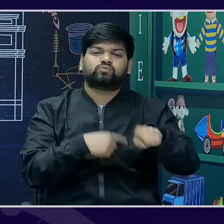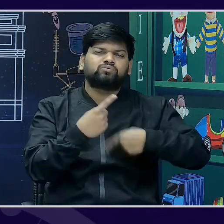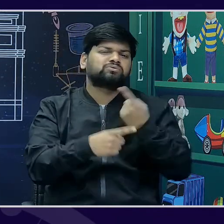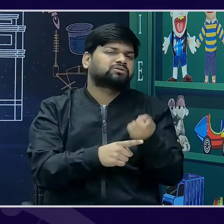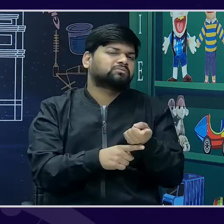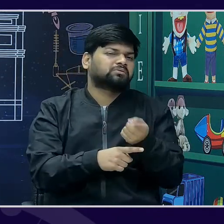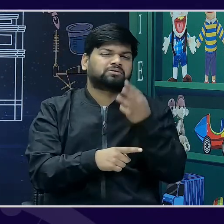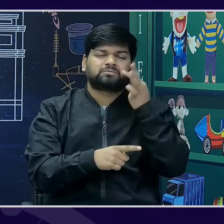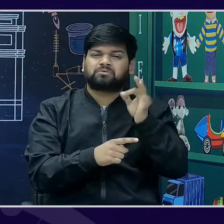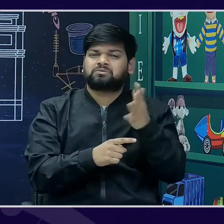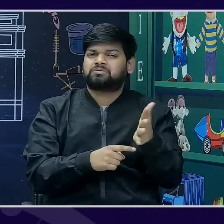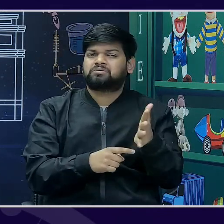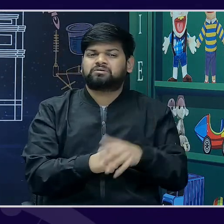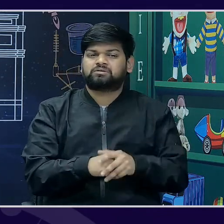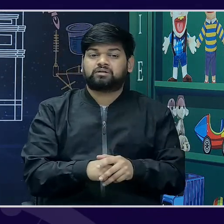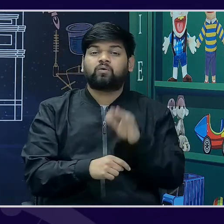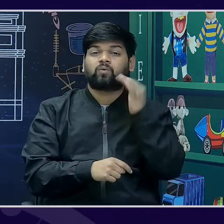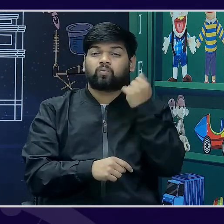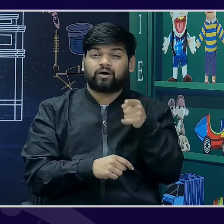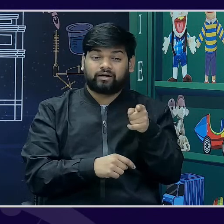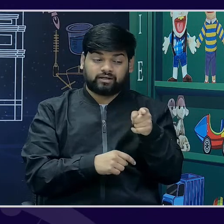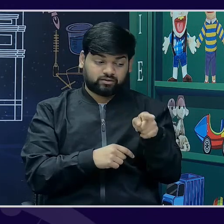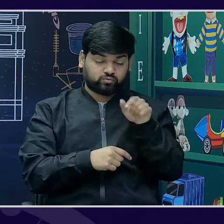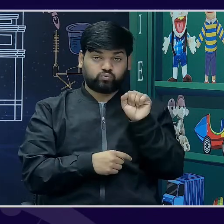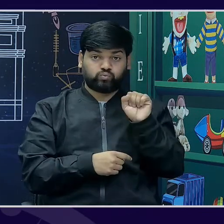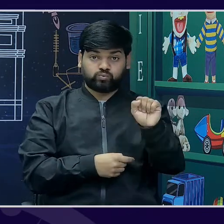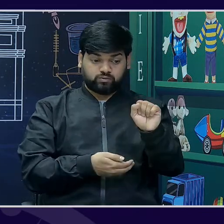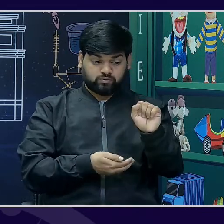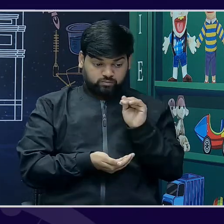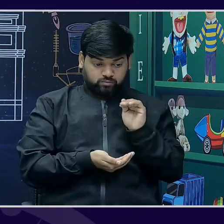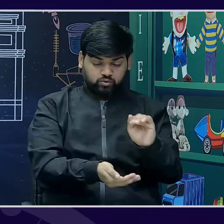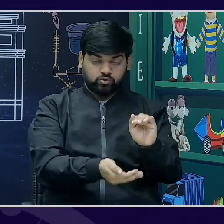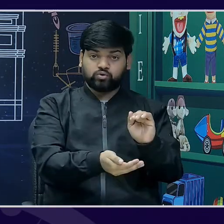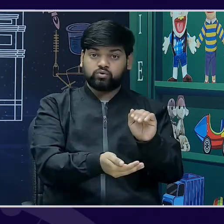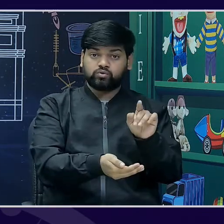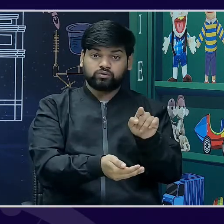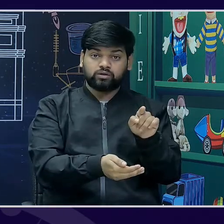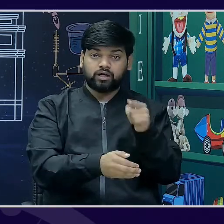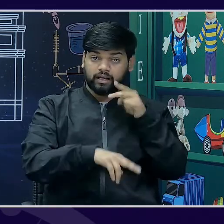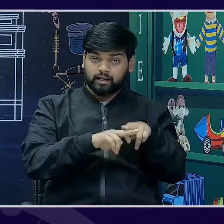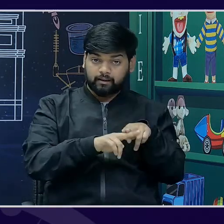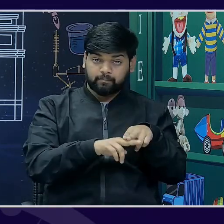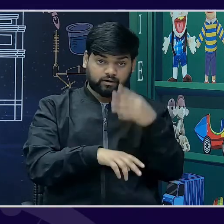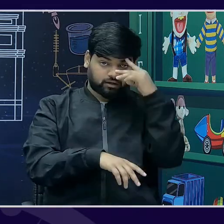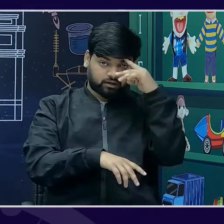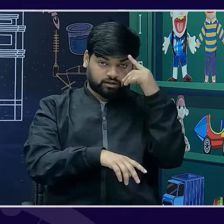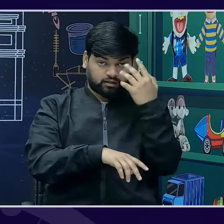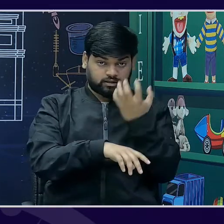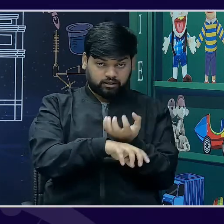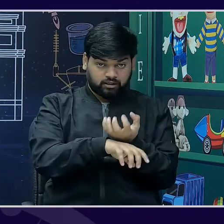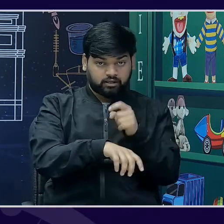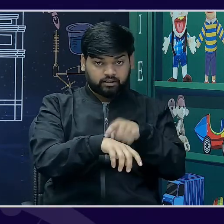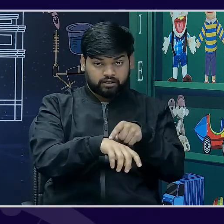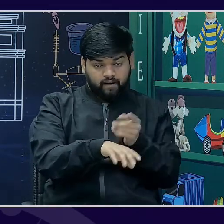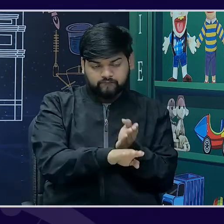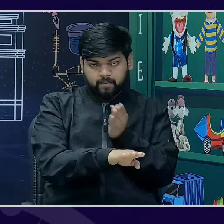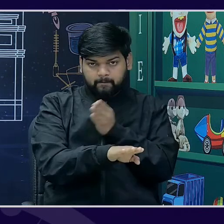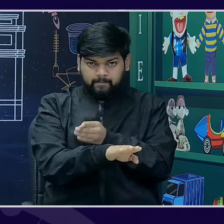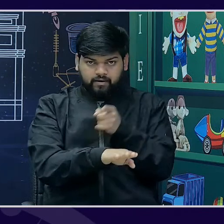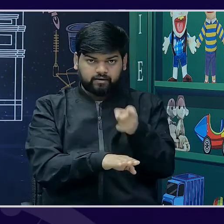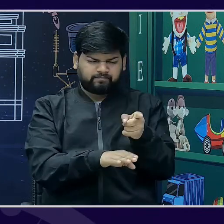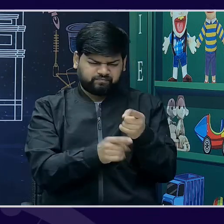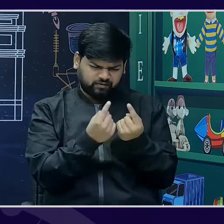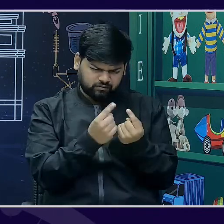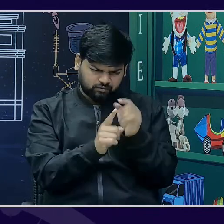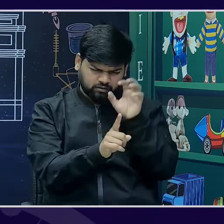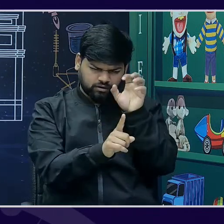to develop his language. Only then the child will be able to speak. Without language, you will be zapped like what I